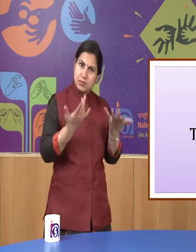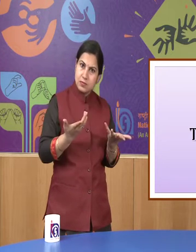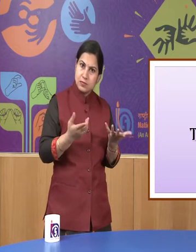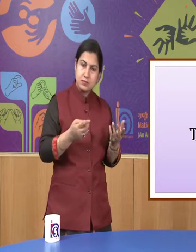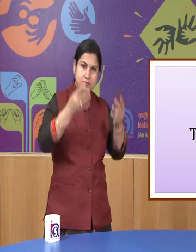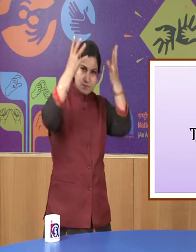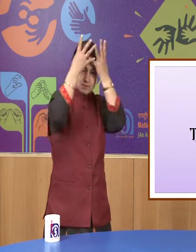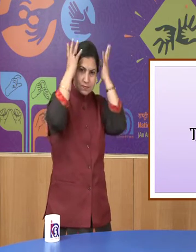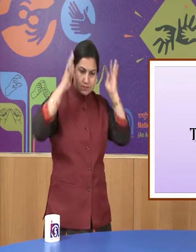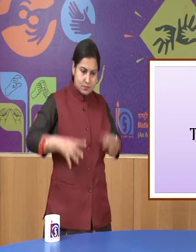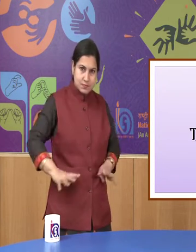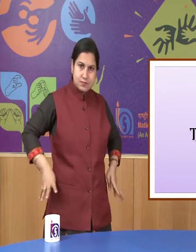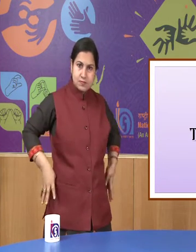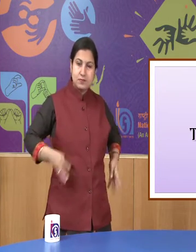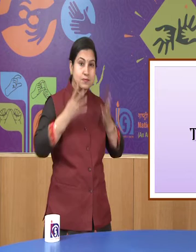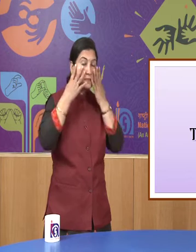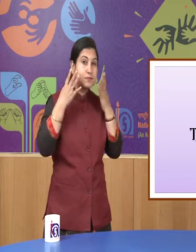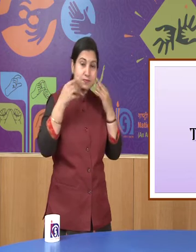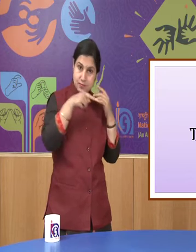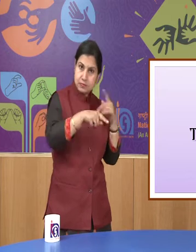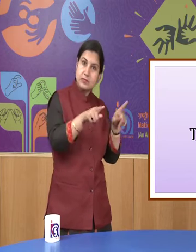and tribals in India.